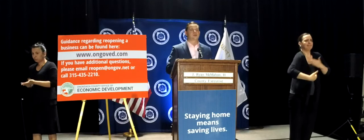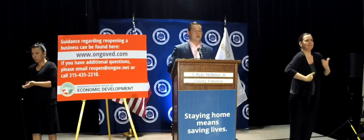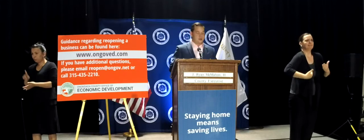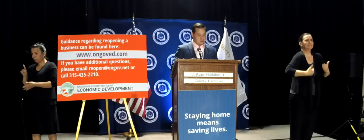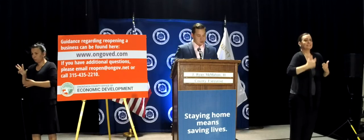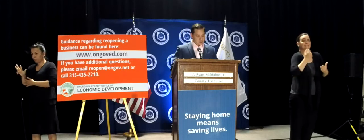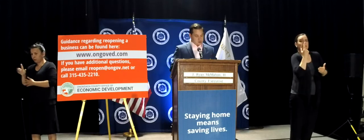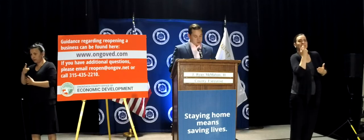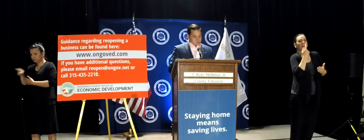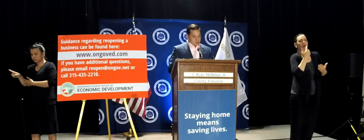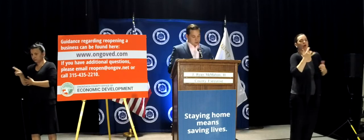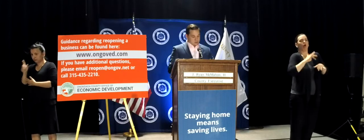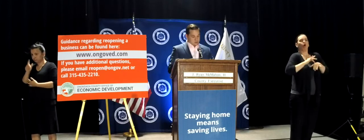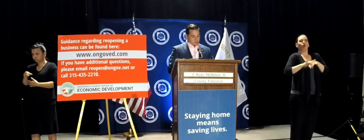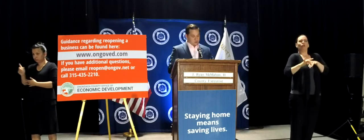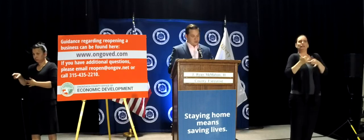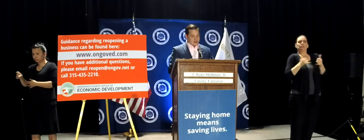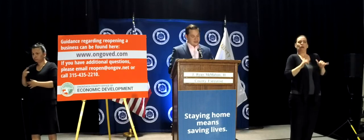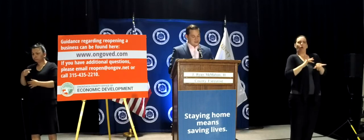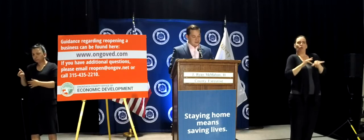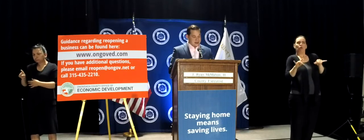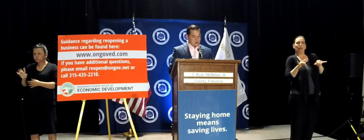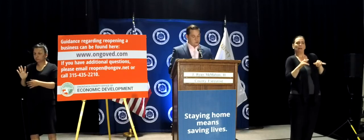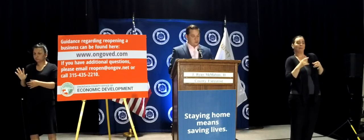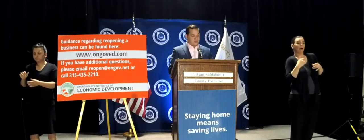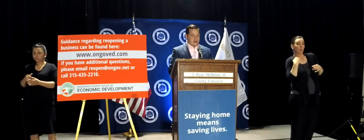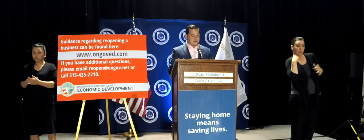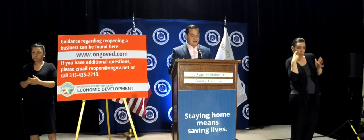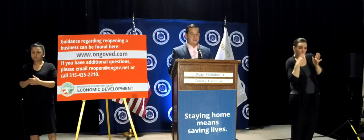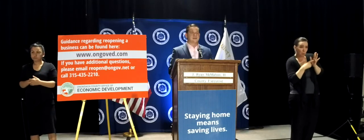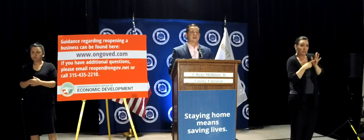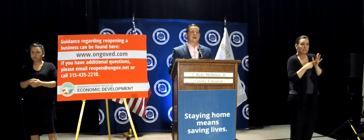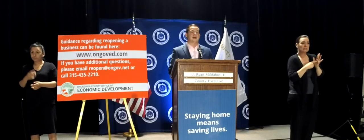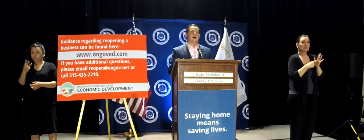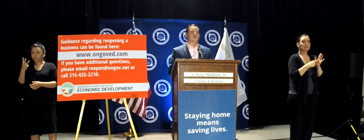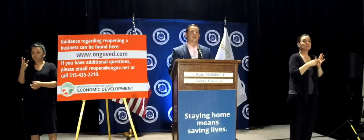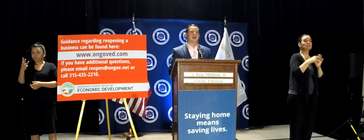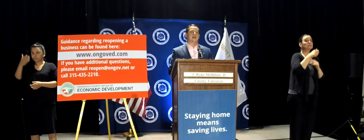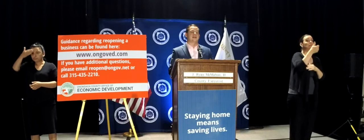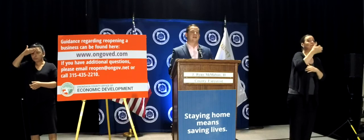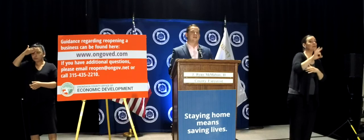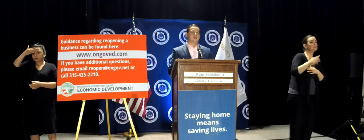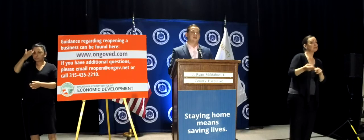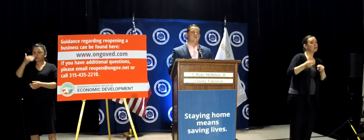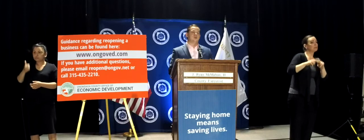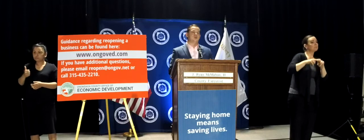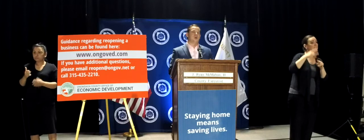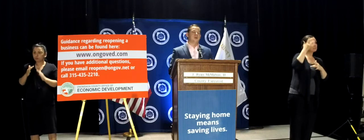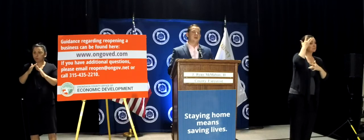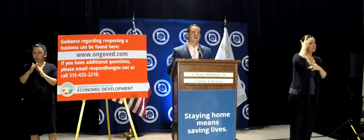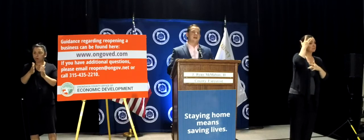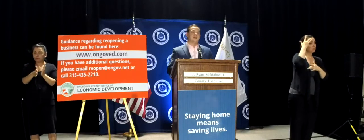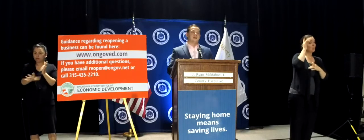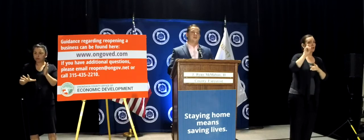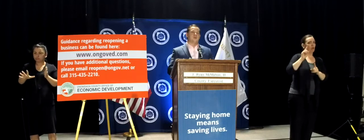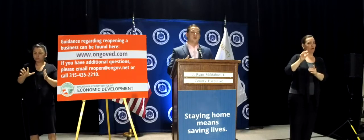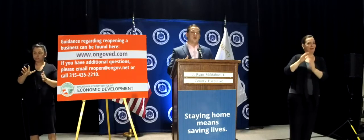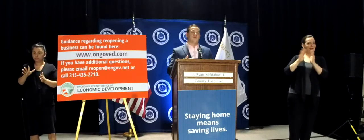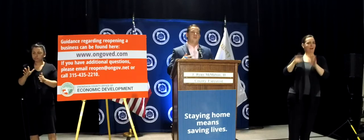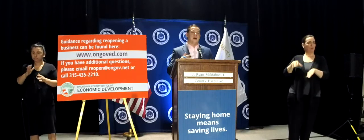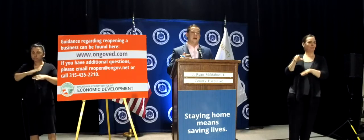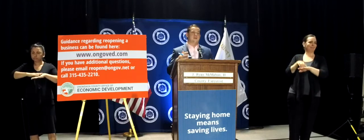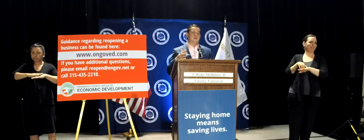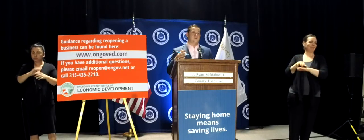it is a new trend. But 3 of the 19 household contacts, again, a household contact is an individual that lives